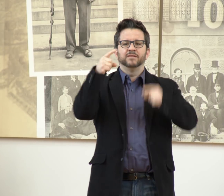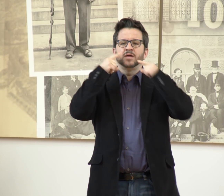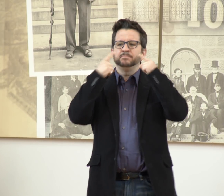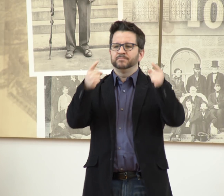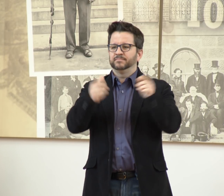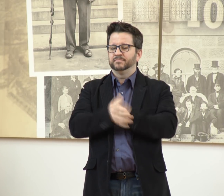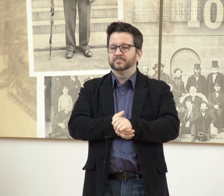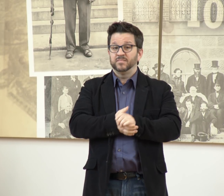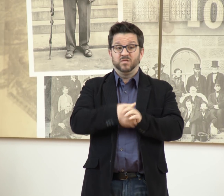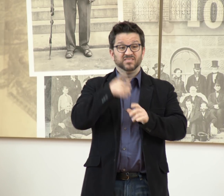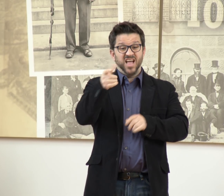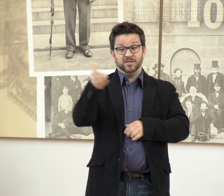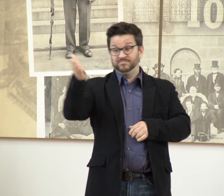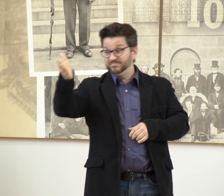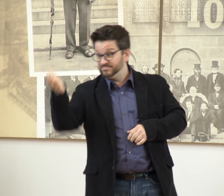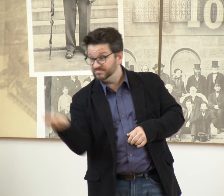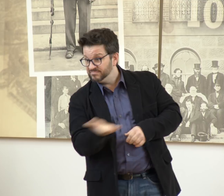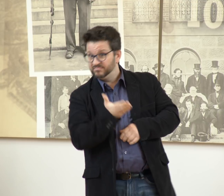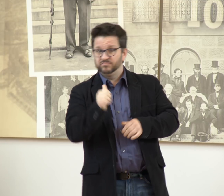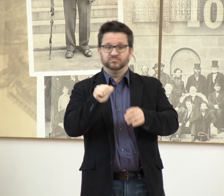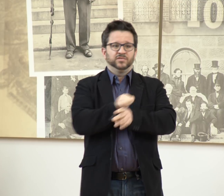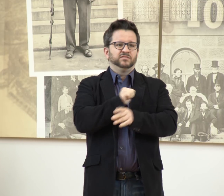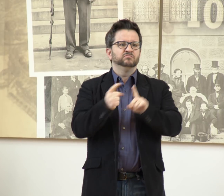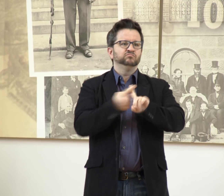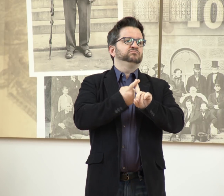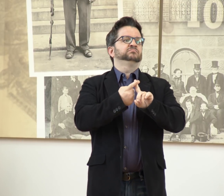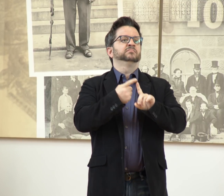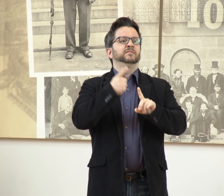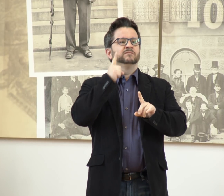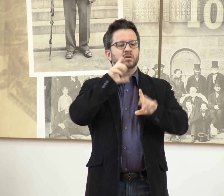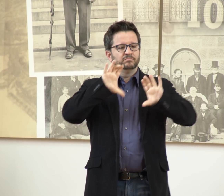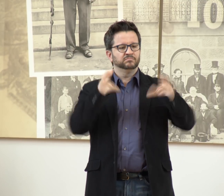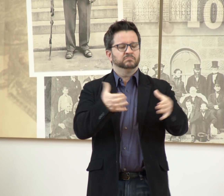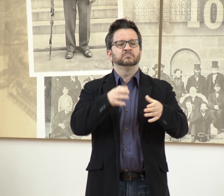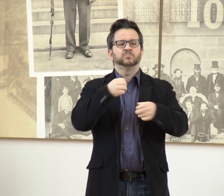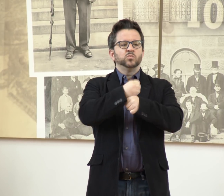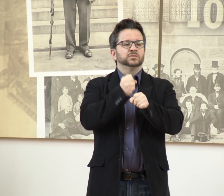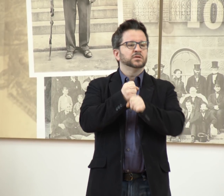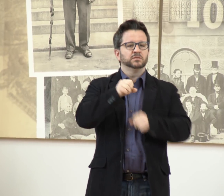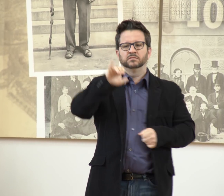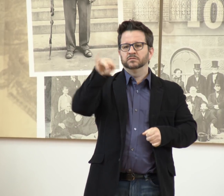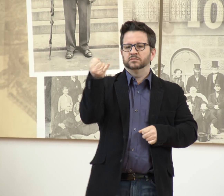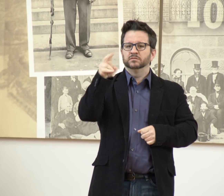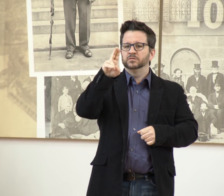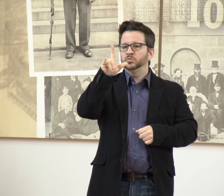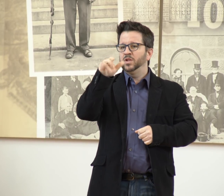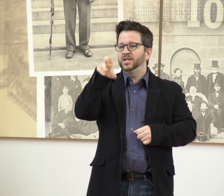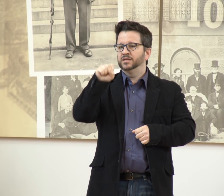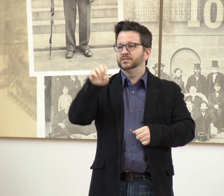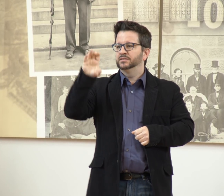events when he was inducted into our Hall of Fame.